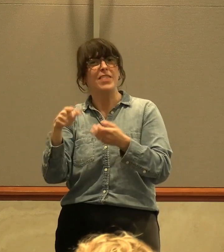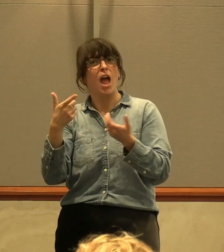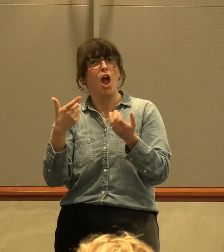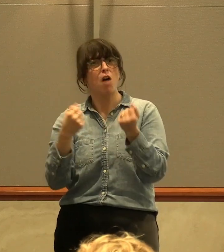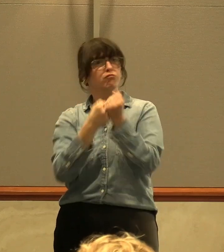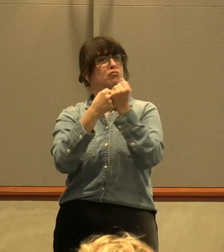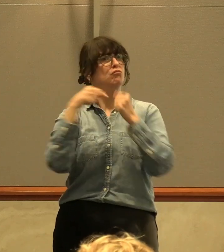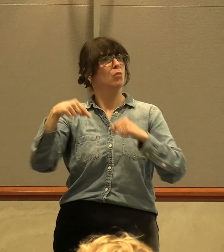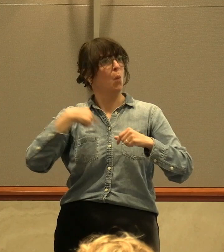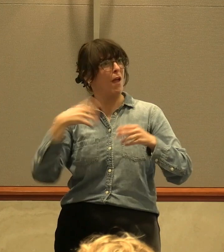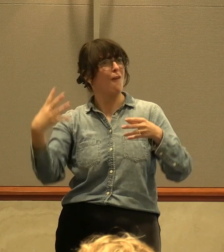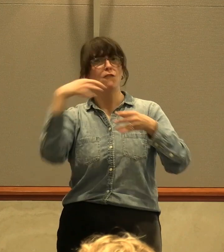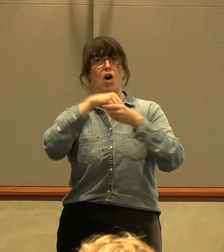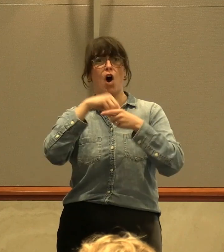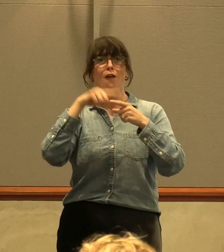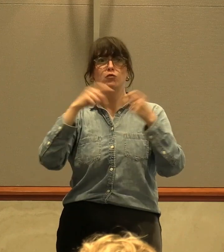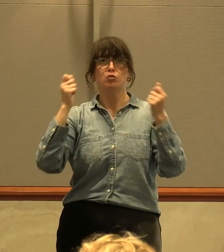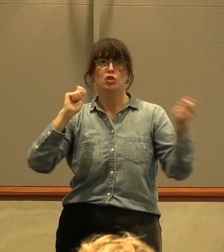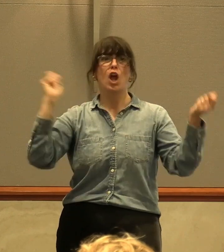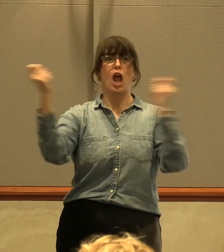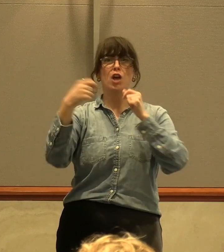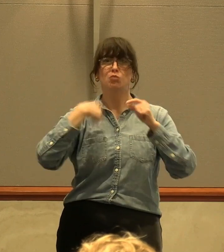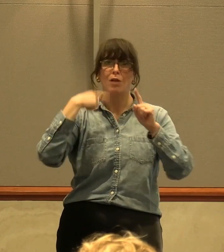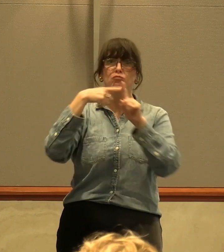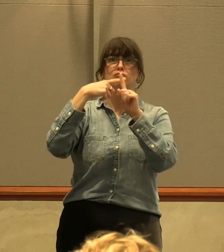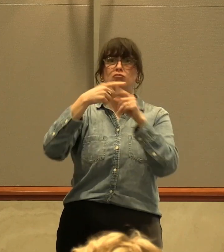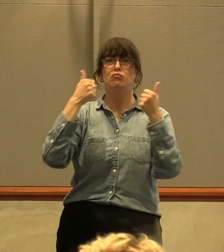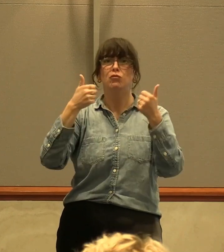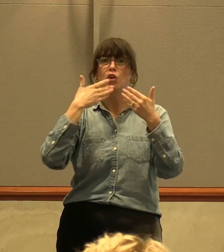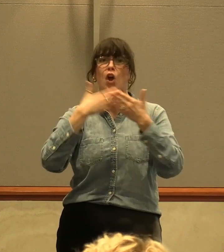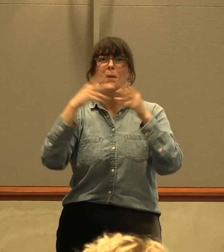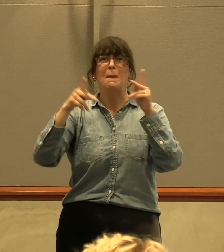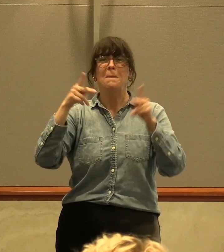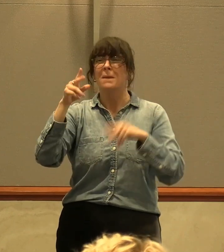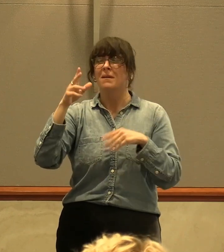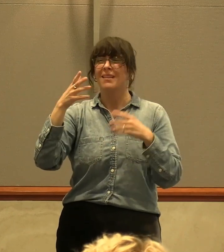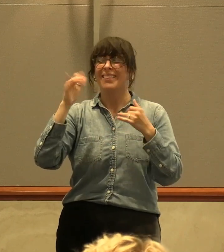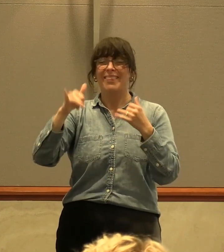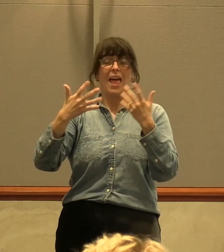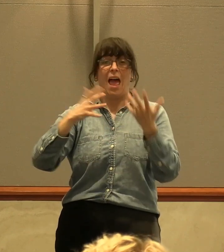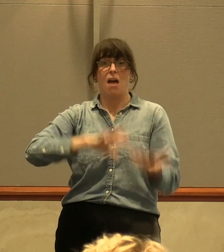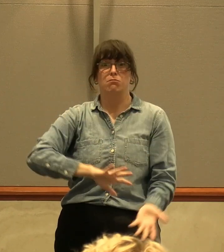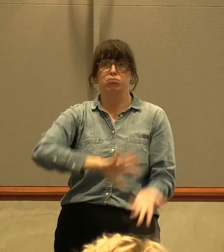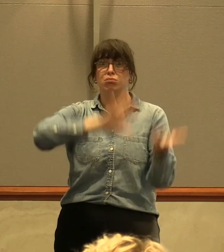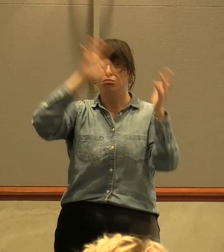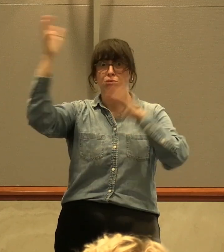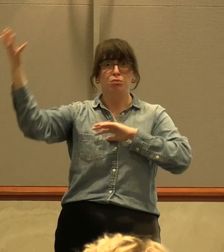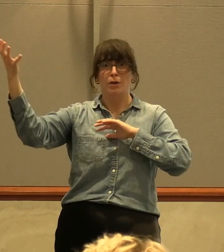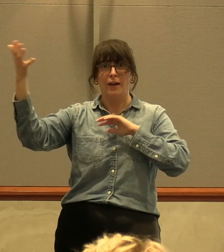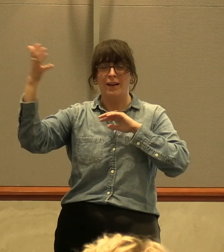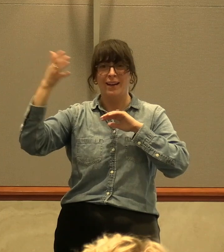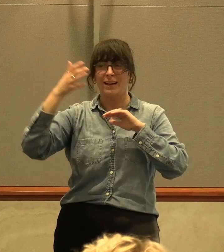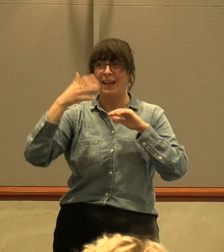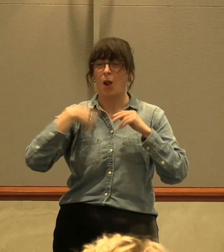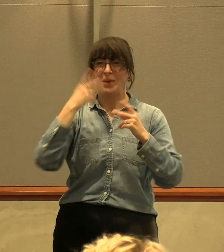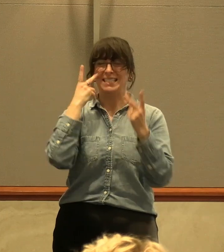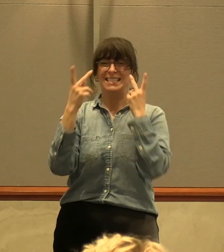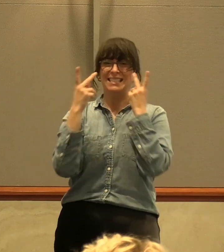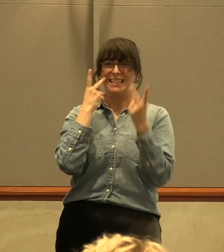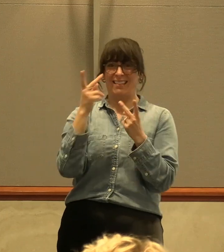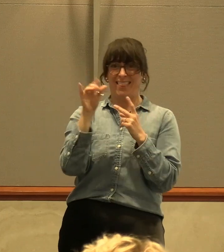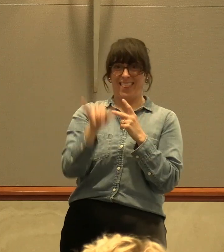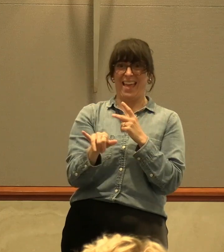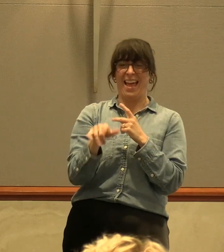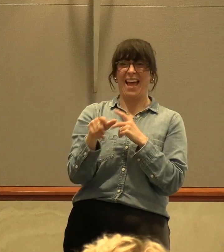getting involved to bring about change. It gets out of hand, and we see